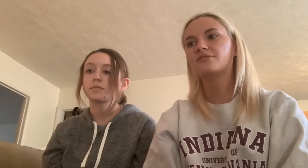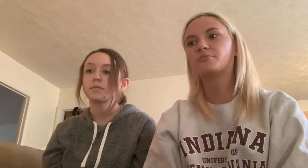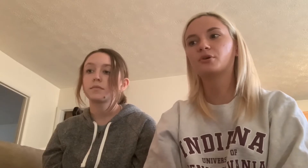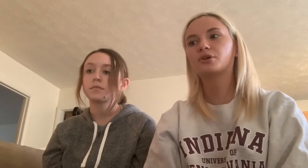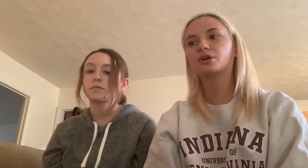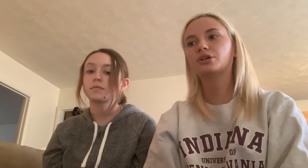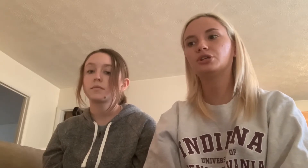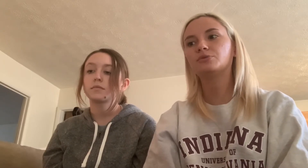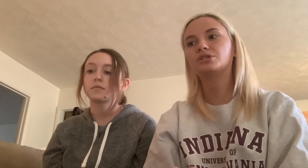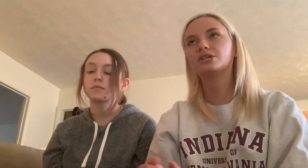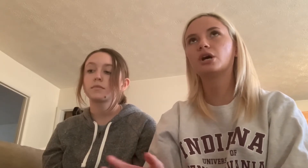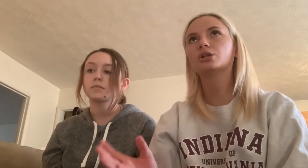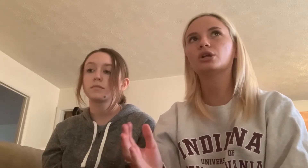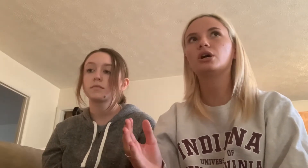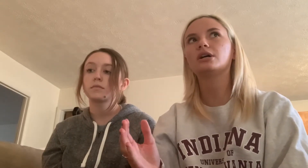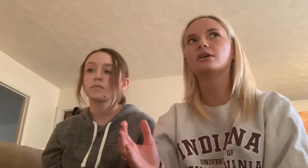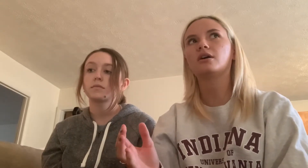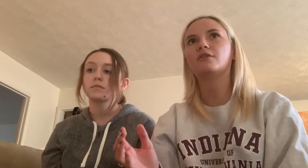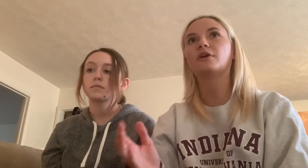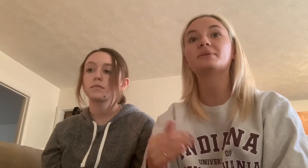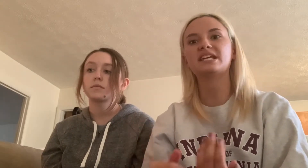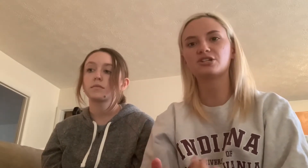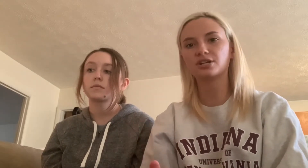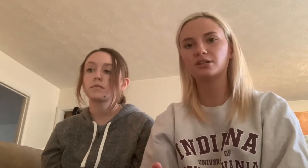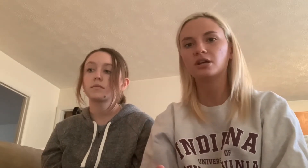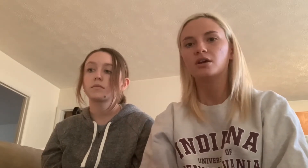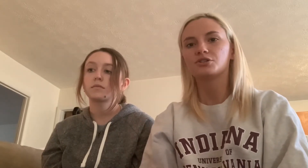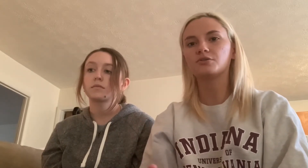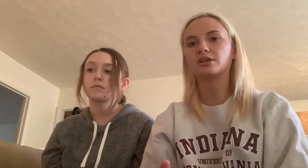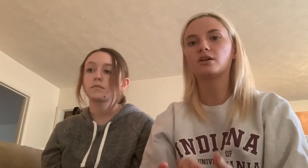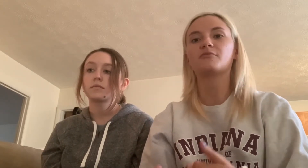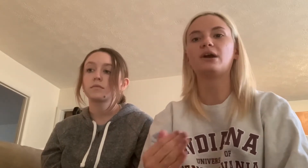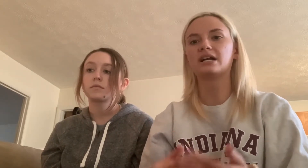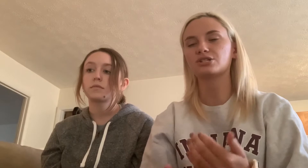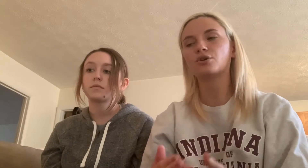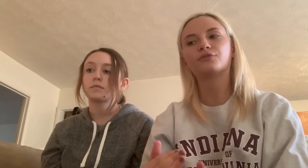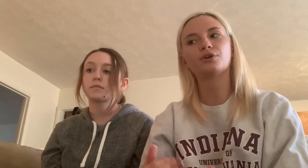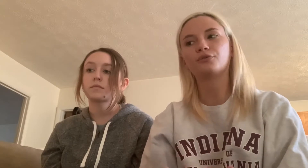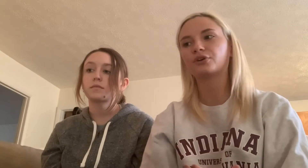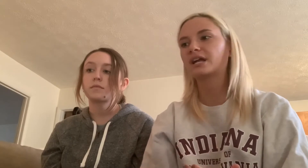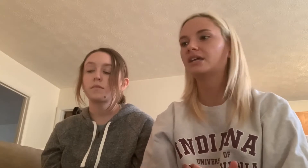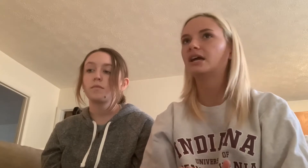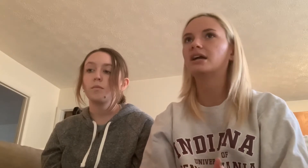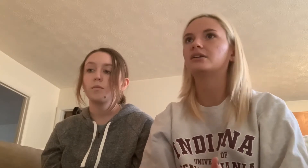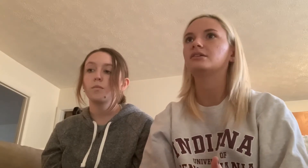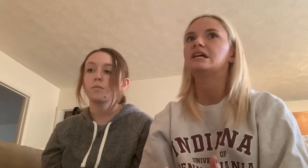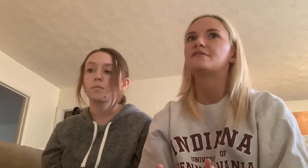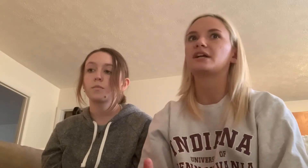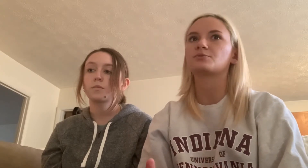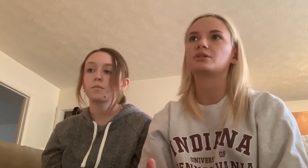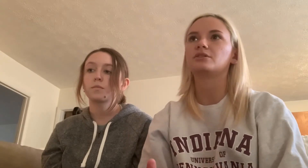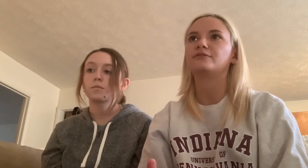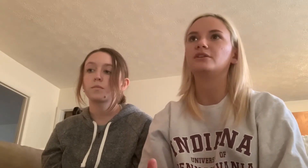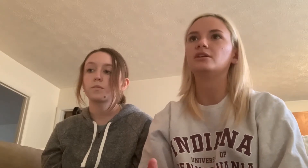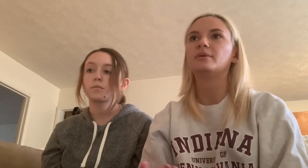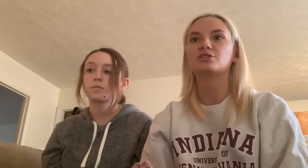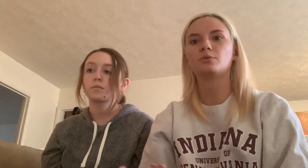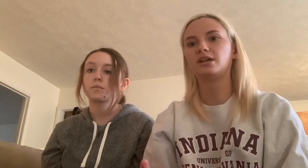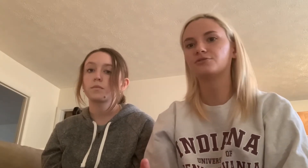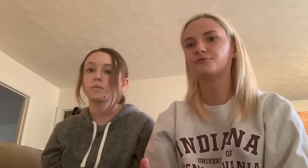book uses a lot of repetition, so you get a lot of practice over and over again, and that's one of the best ways for